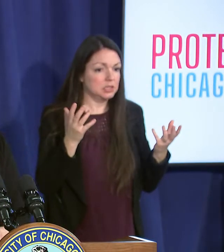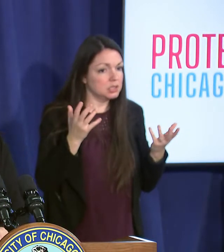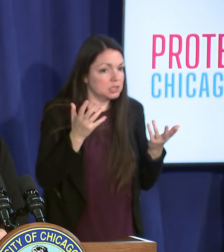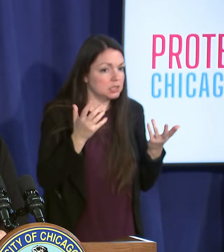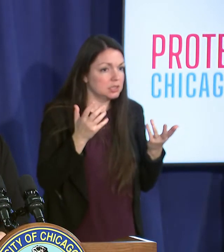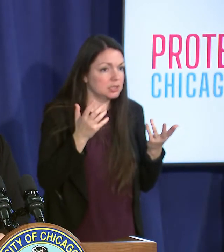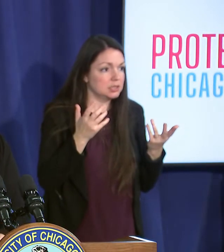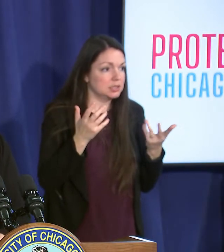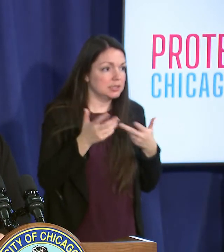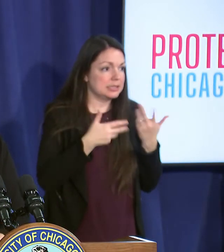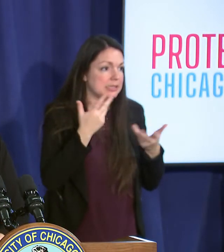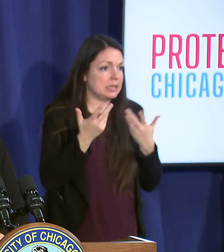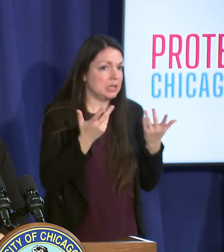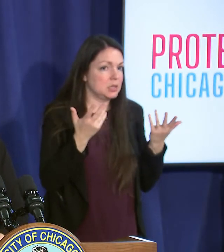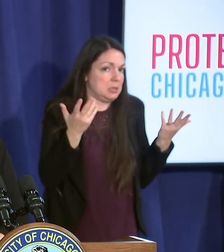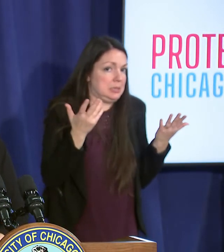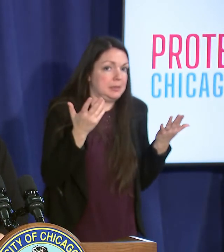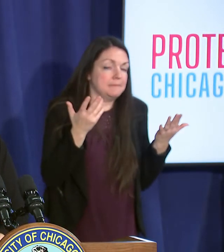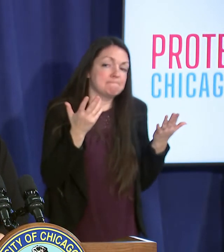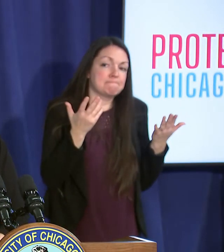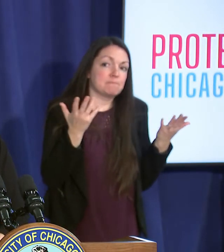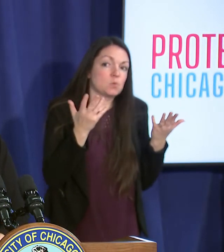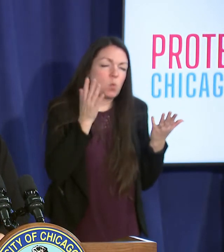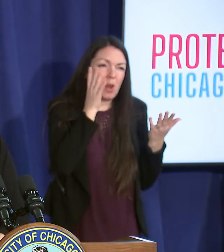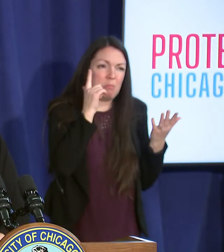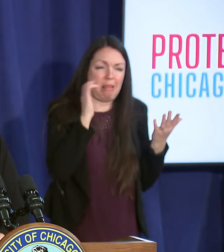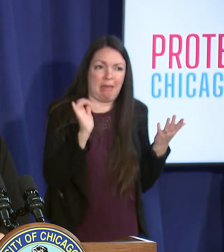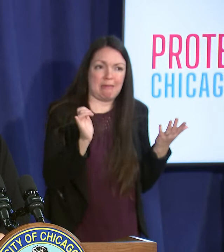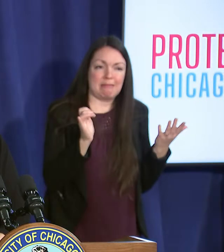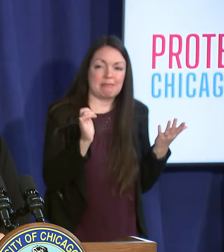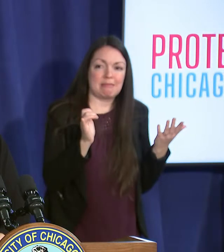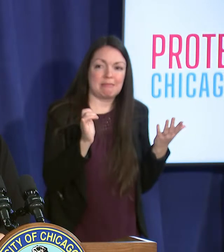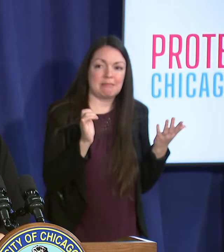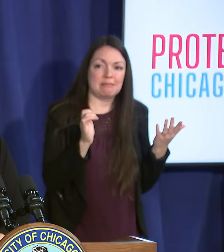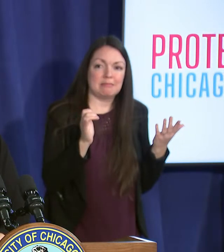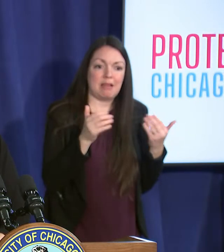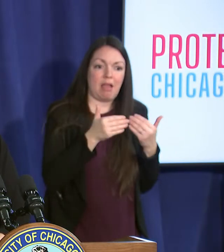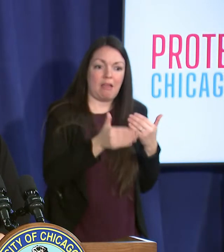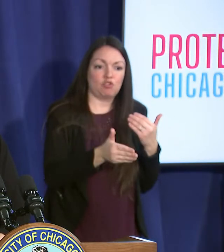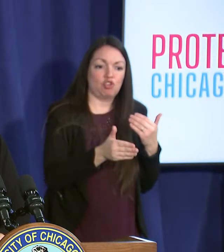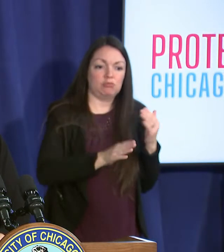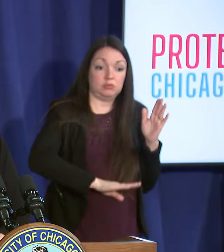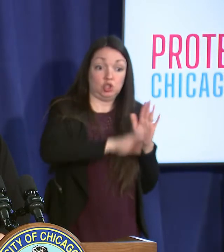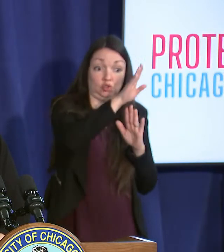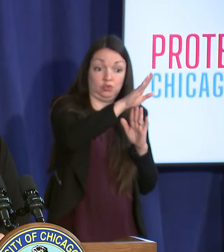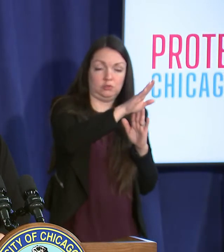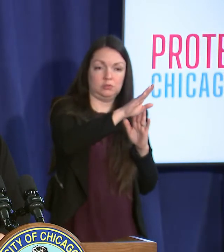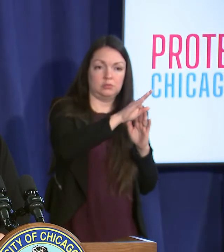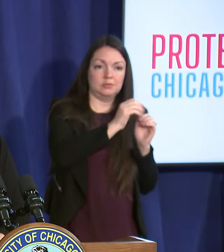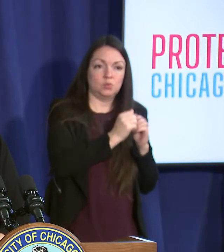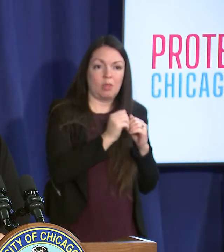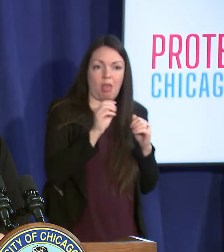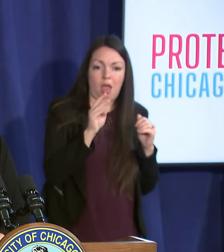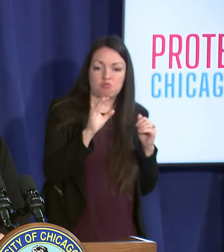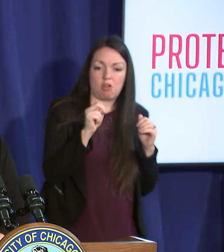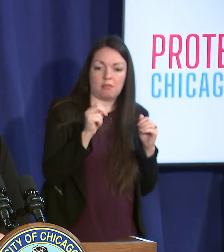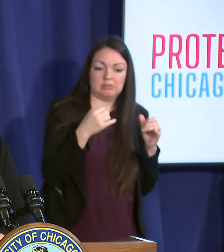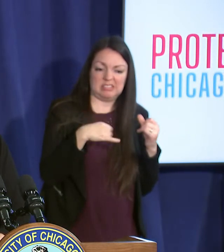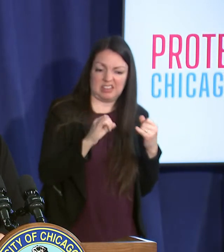just thought the R naught and that kind of stuff. I mean, what's it going to be like, operating post-surge, with this virus out and about